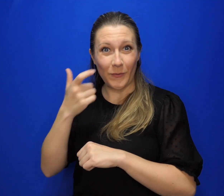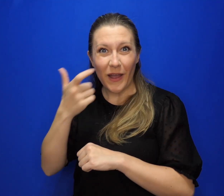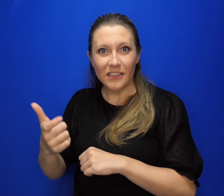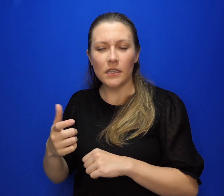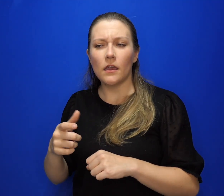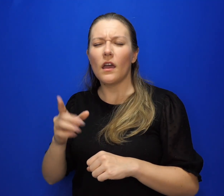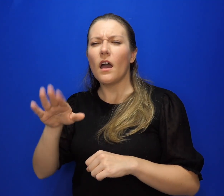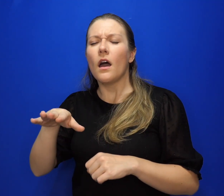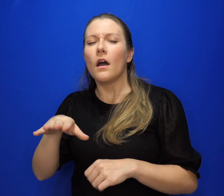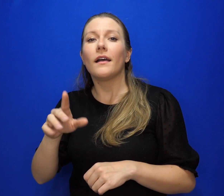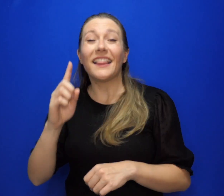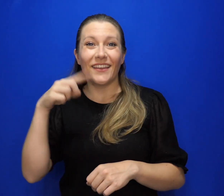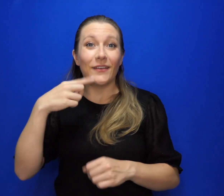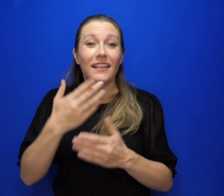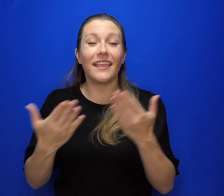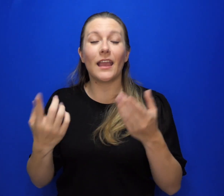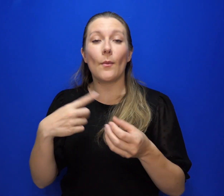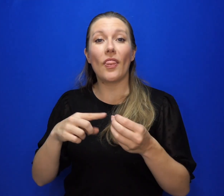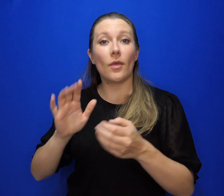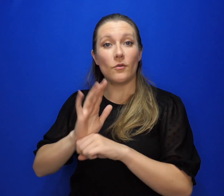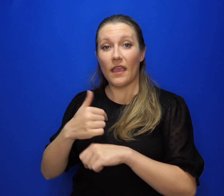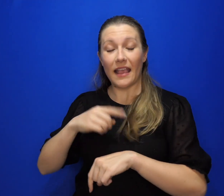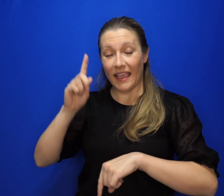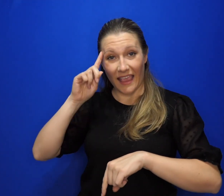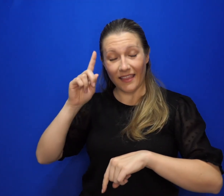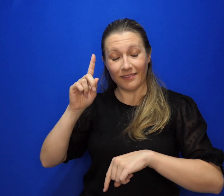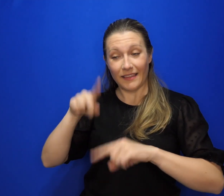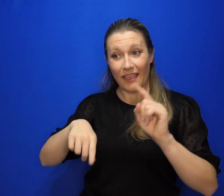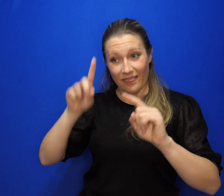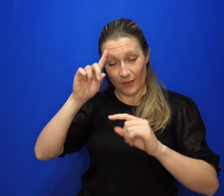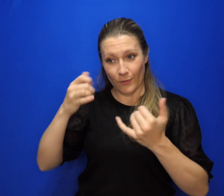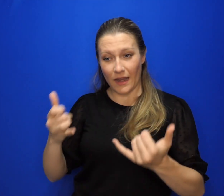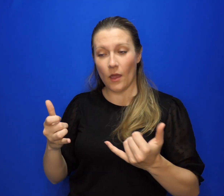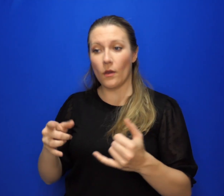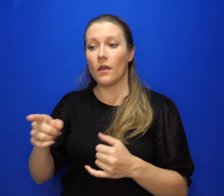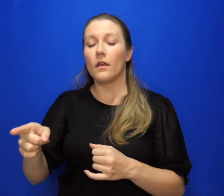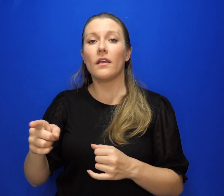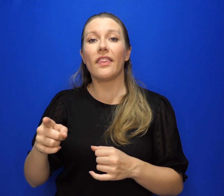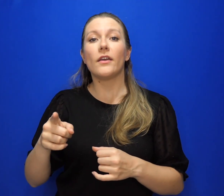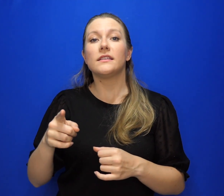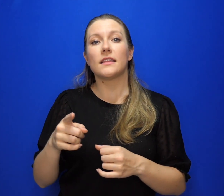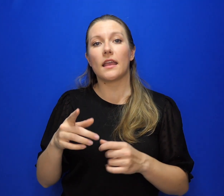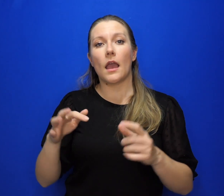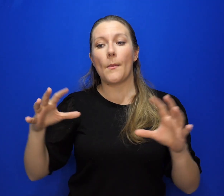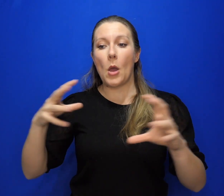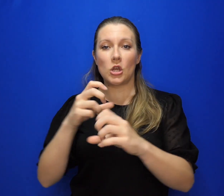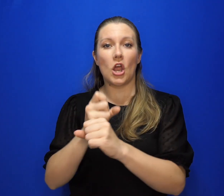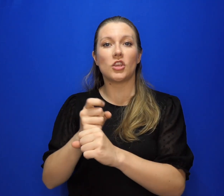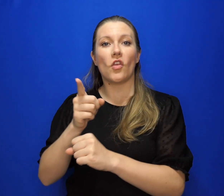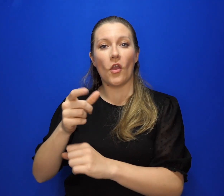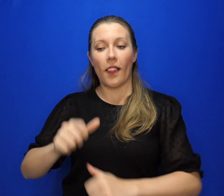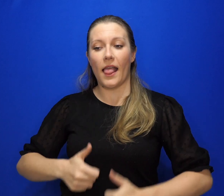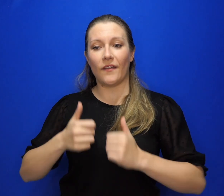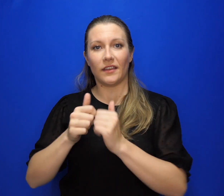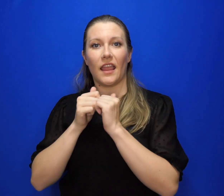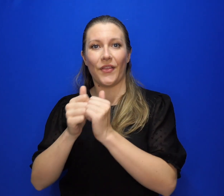about the movie I can't think of. At the end of the movie, there's a montage where they like have their life together and the song She is